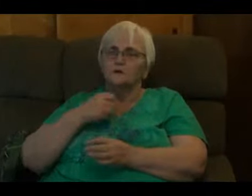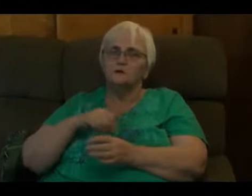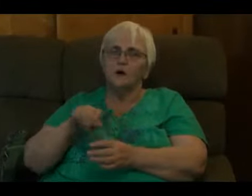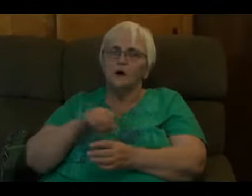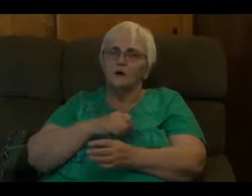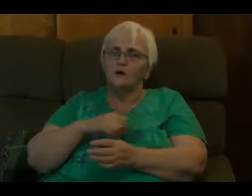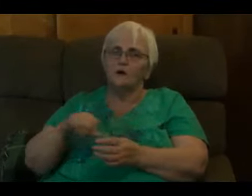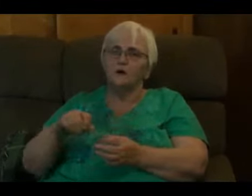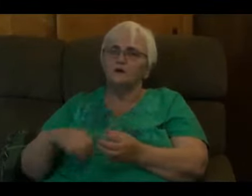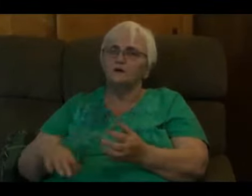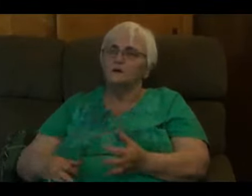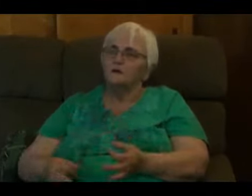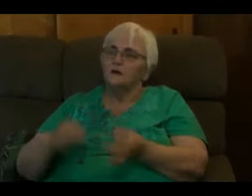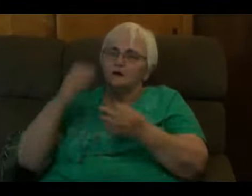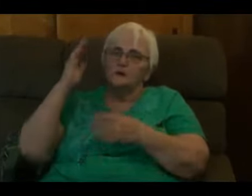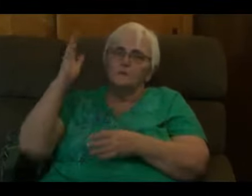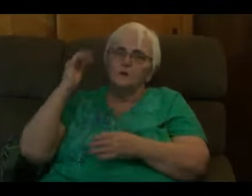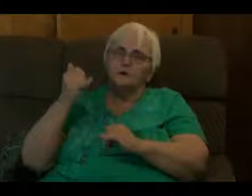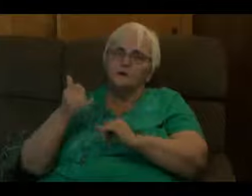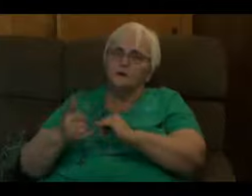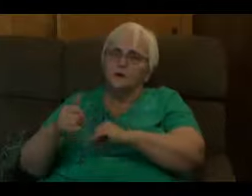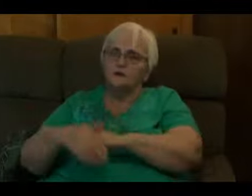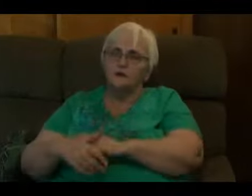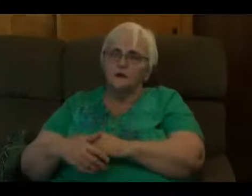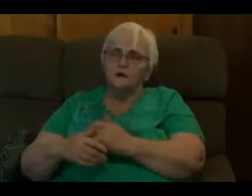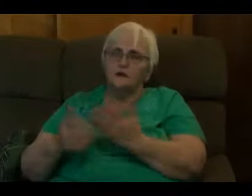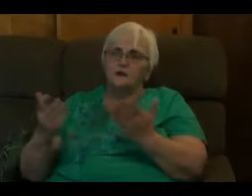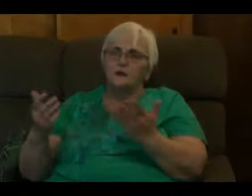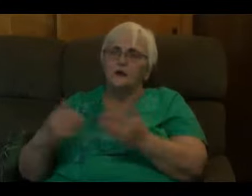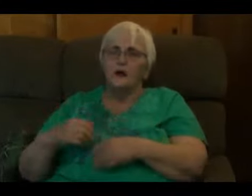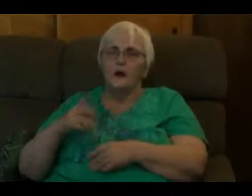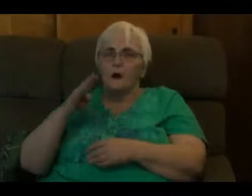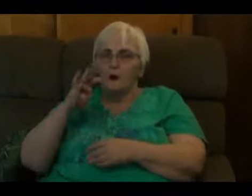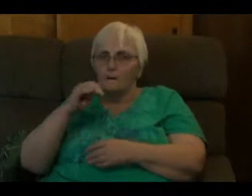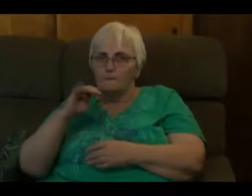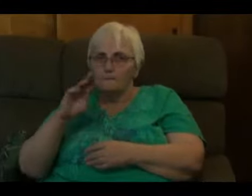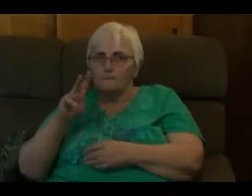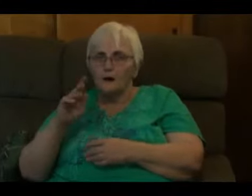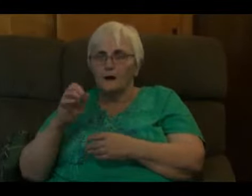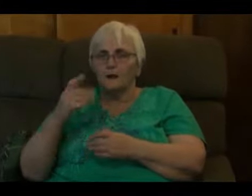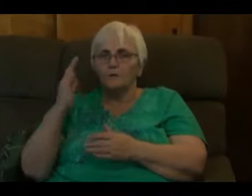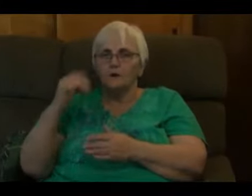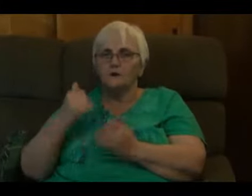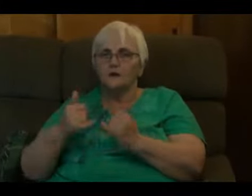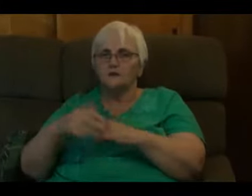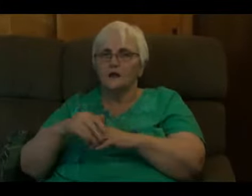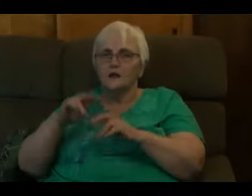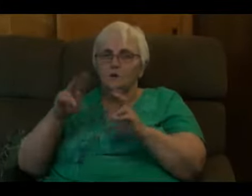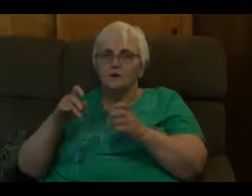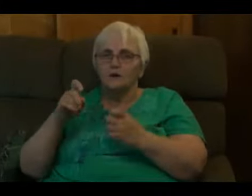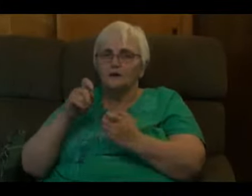be in the preaching last night. Mike preached last night. He quoted the exact scripture